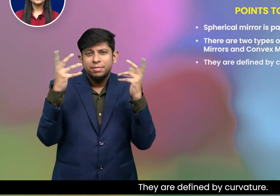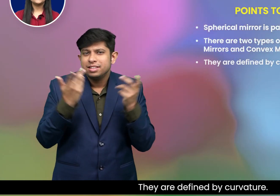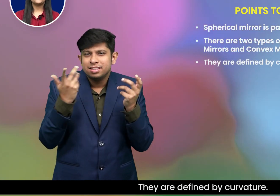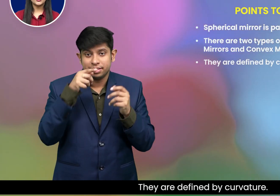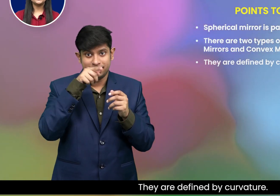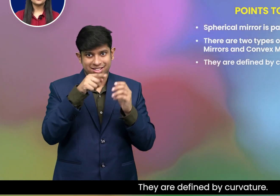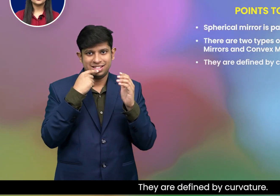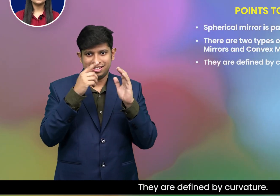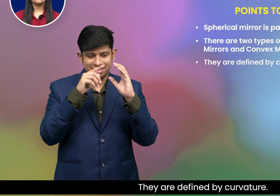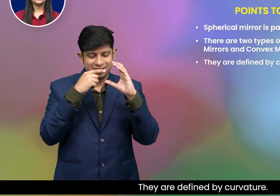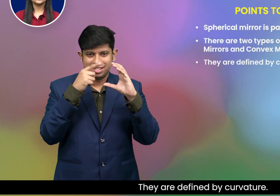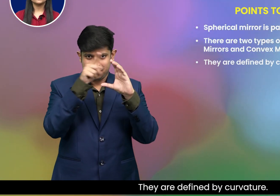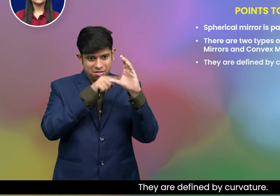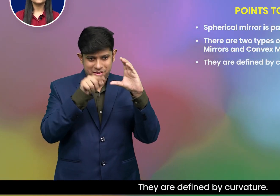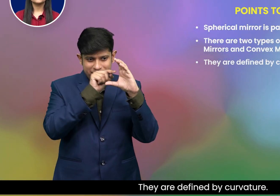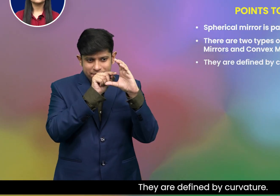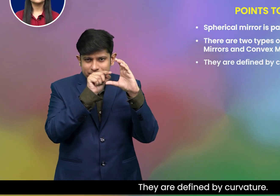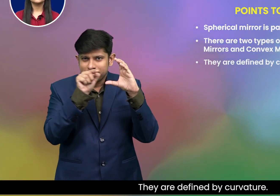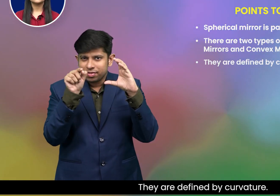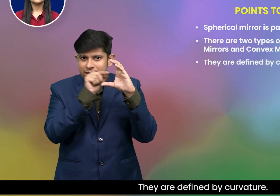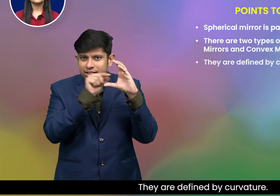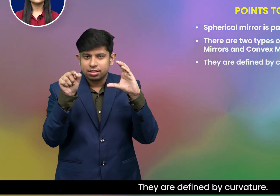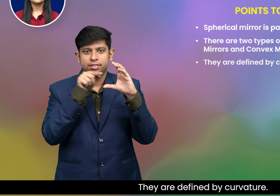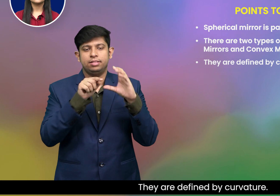They are defined by curvature.